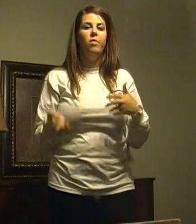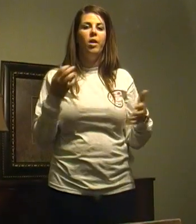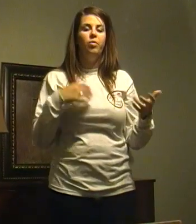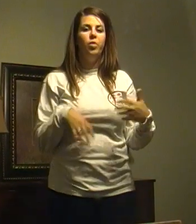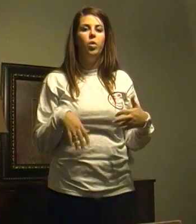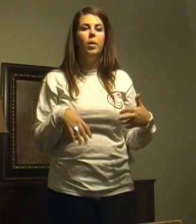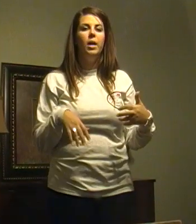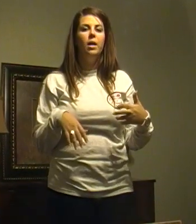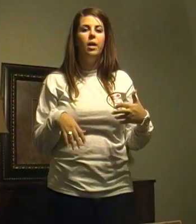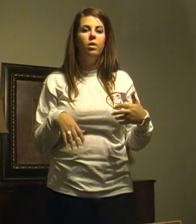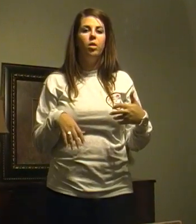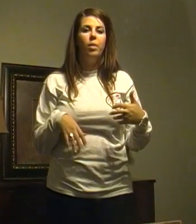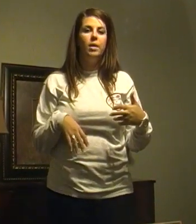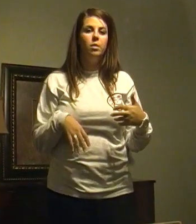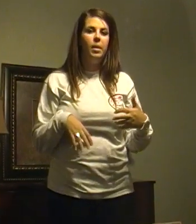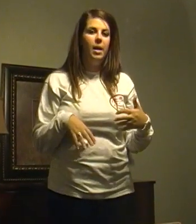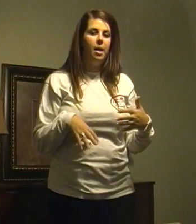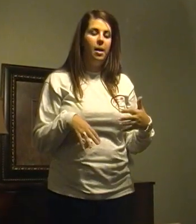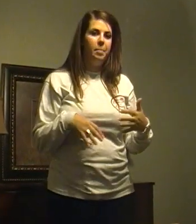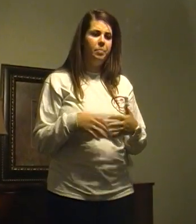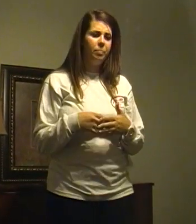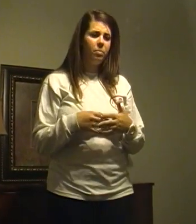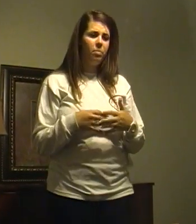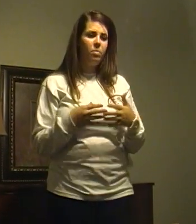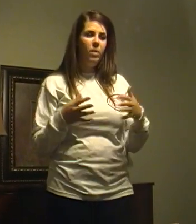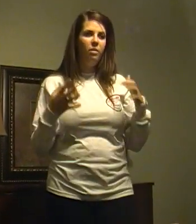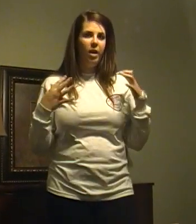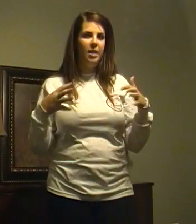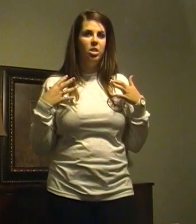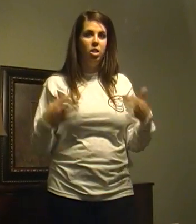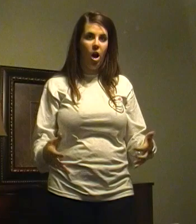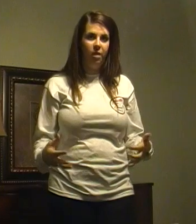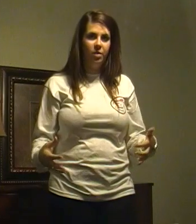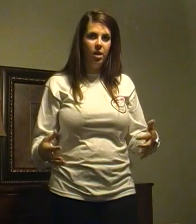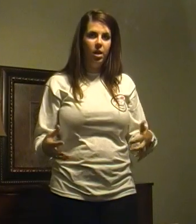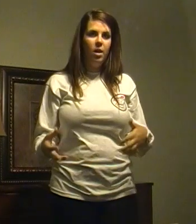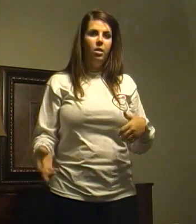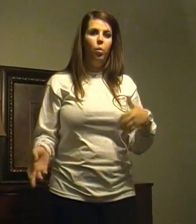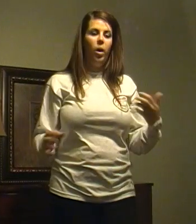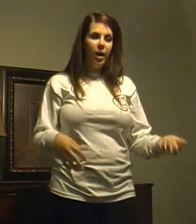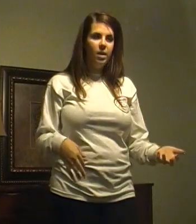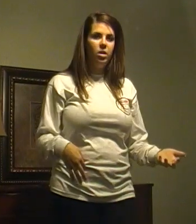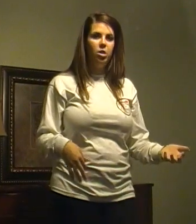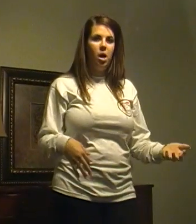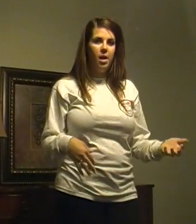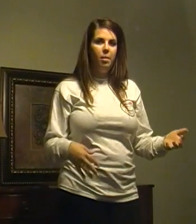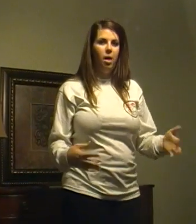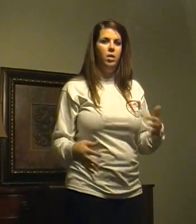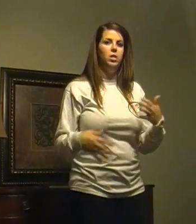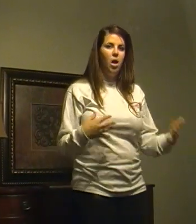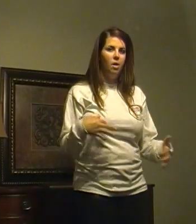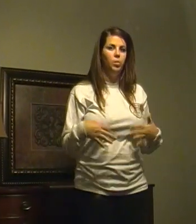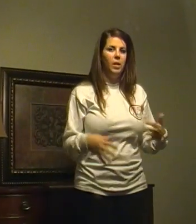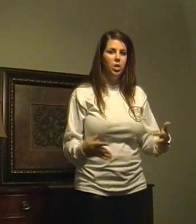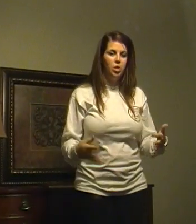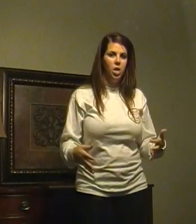very fluid, and they're going to be very soft. The words are talking about a soft winter